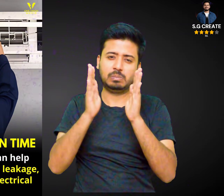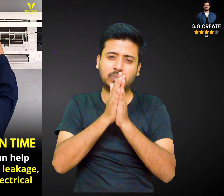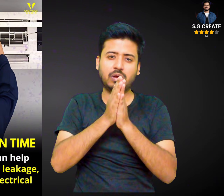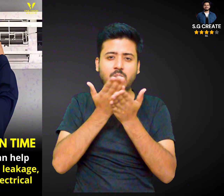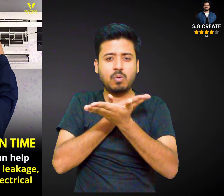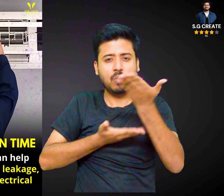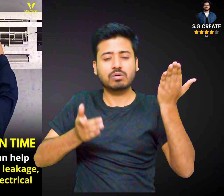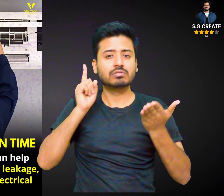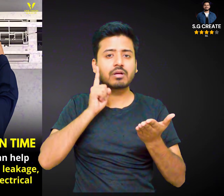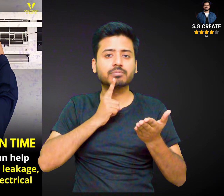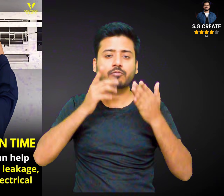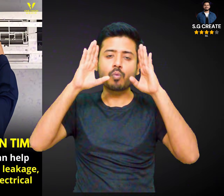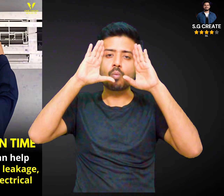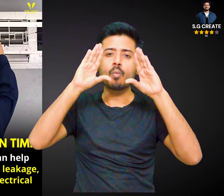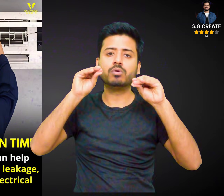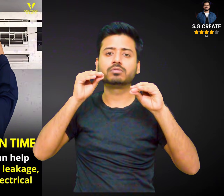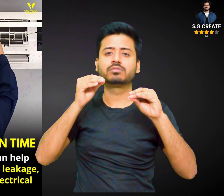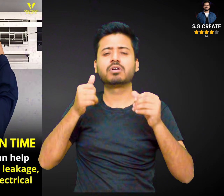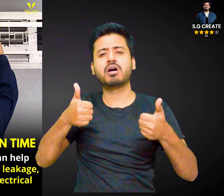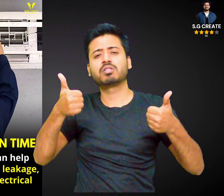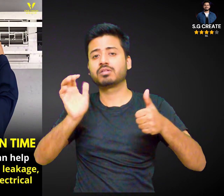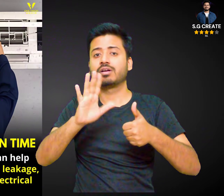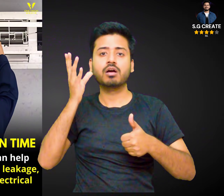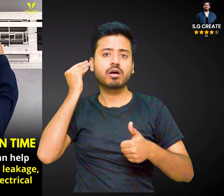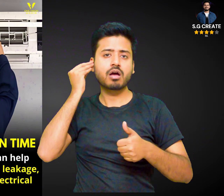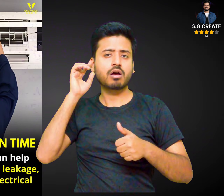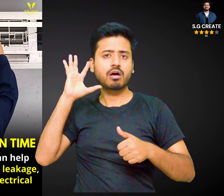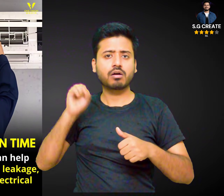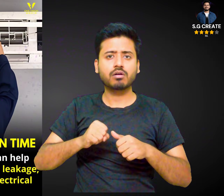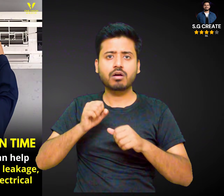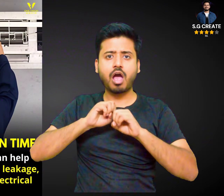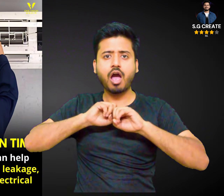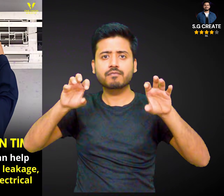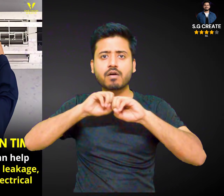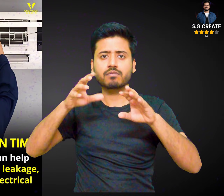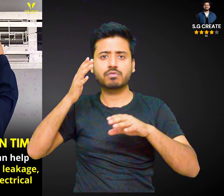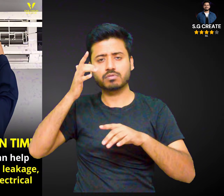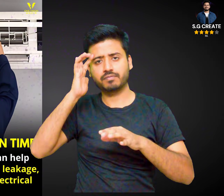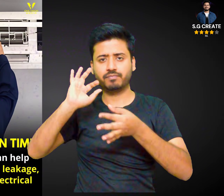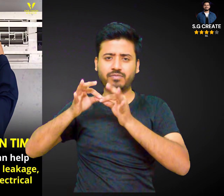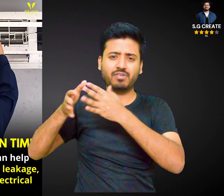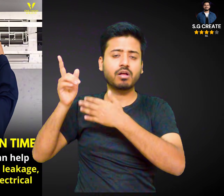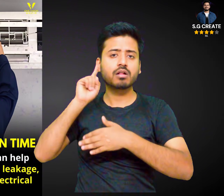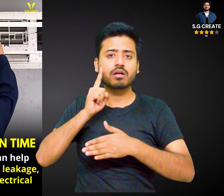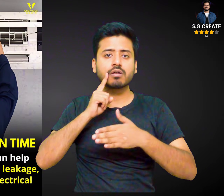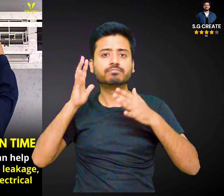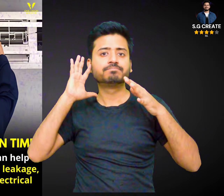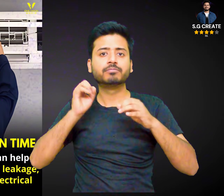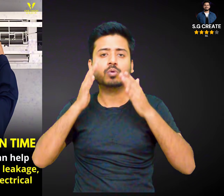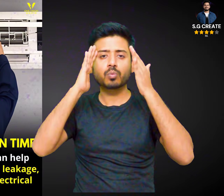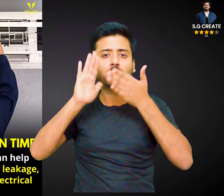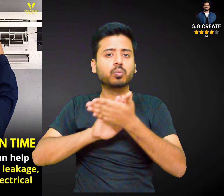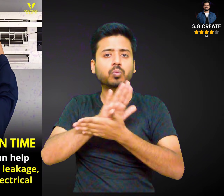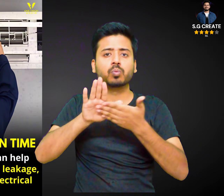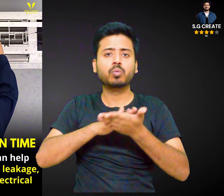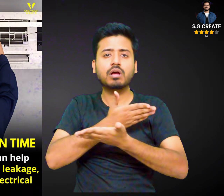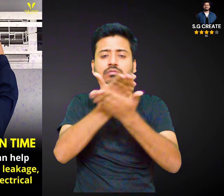uncertified capacitors and wiring components. Flammable material separation. Move curtains and wooden furniture away from